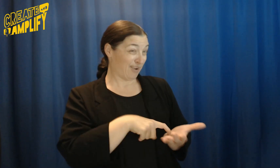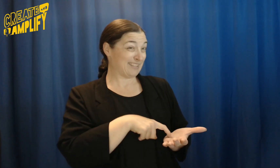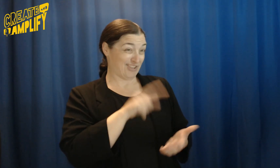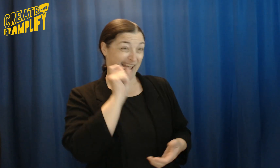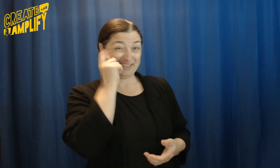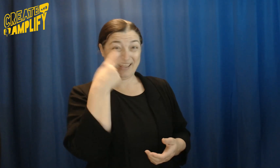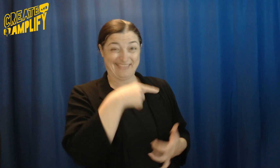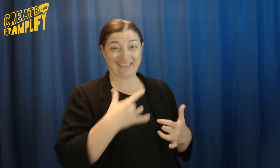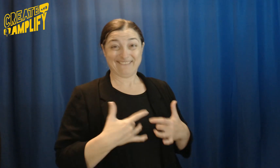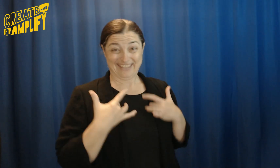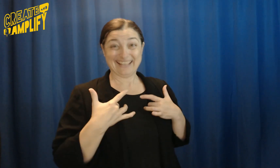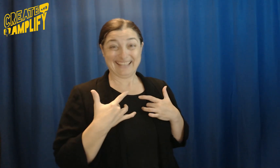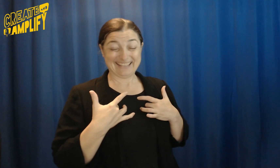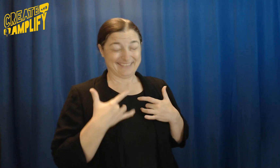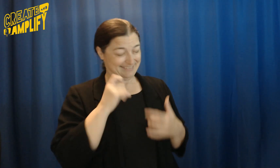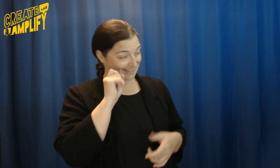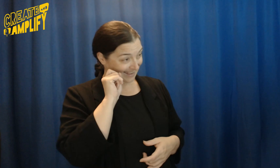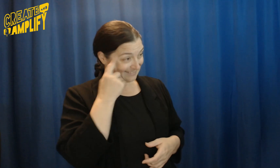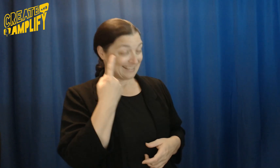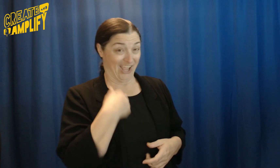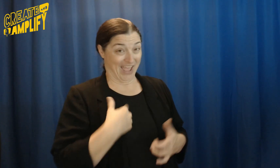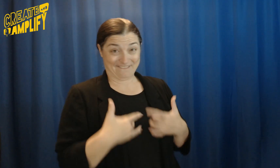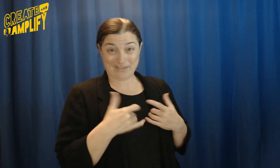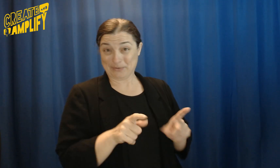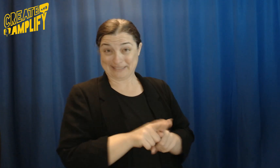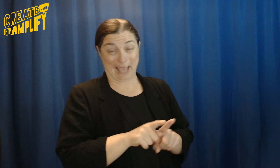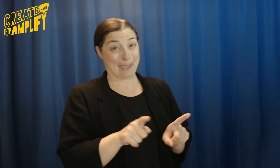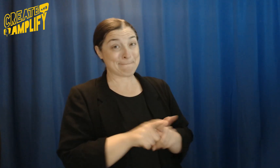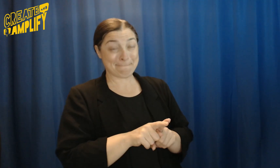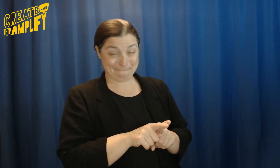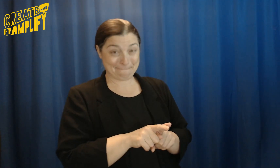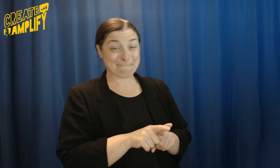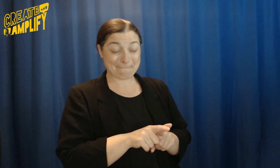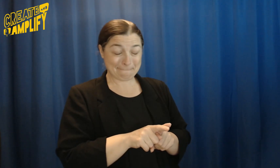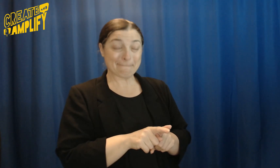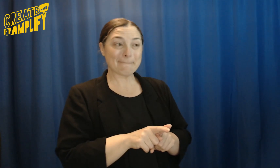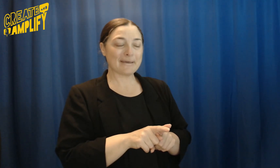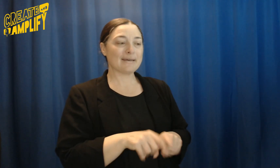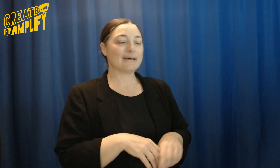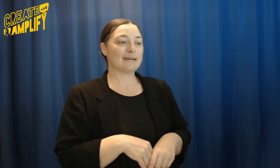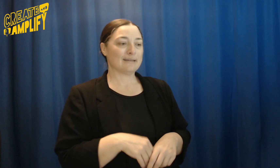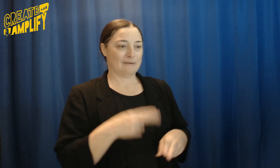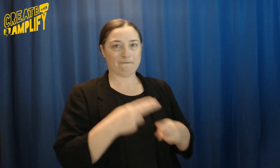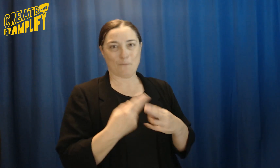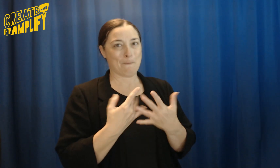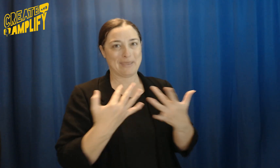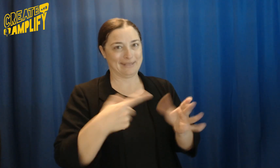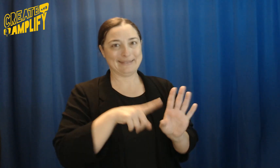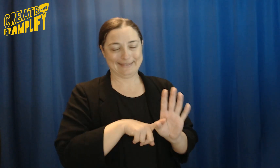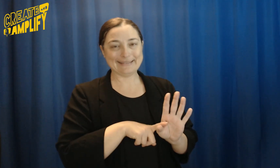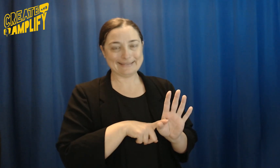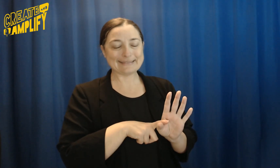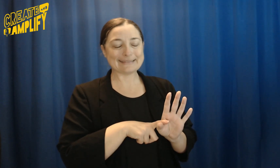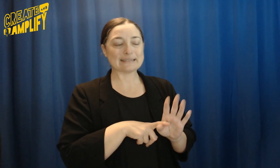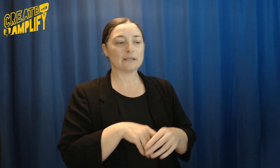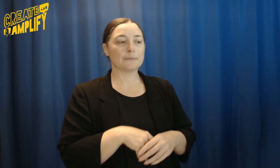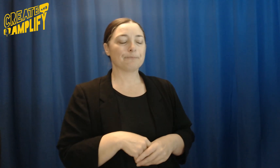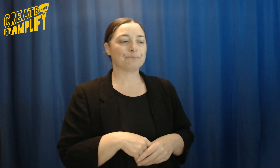that you're describing. I felt that very, very deeply for a number of years, and at times it